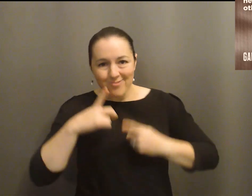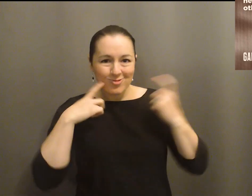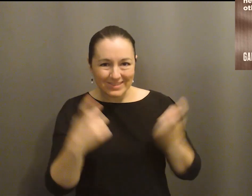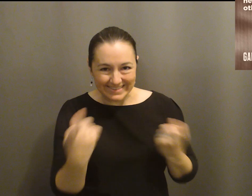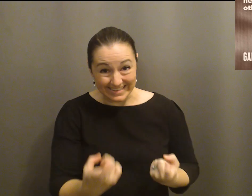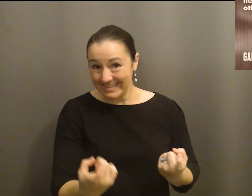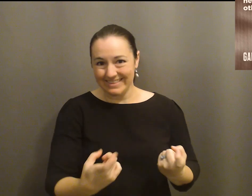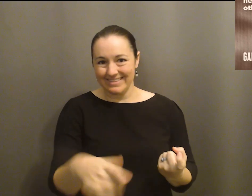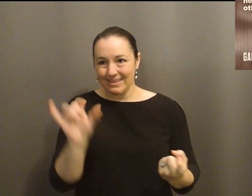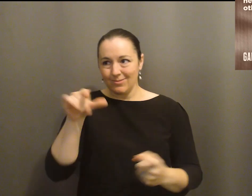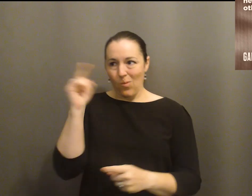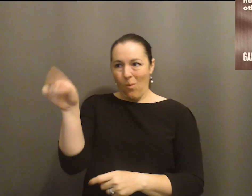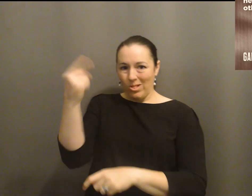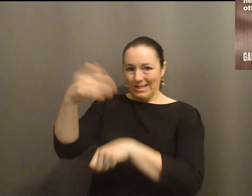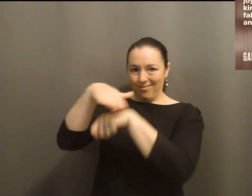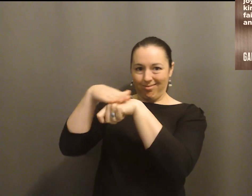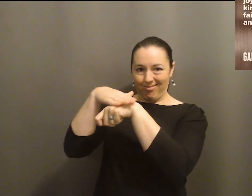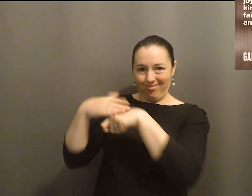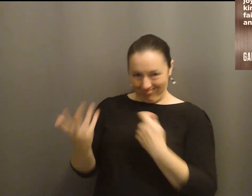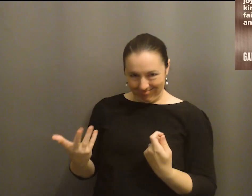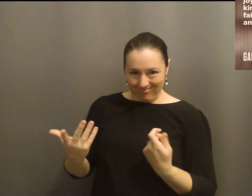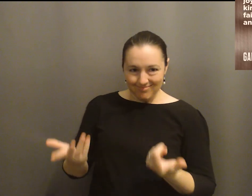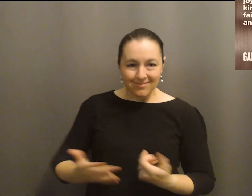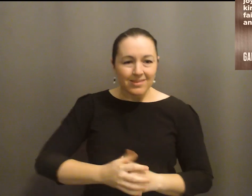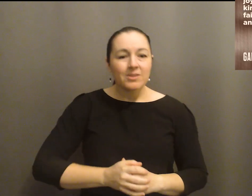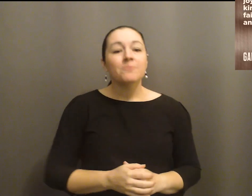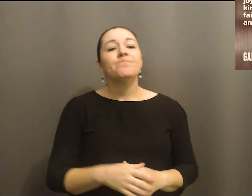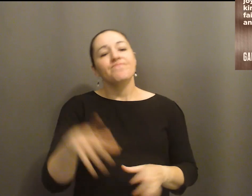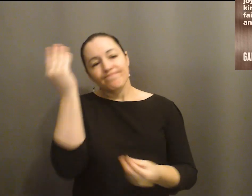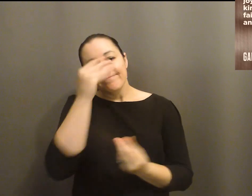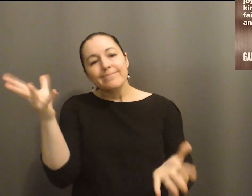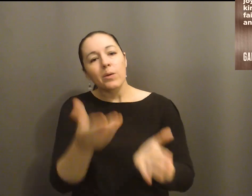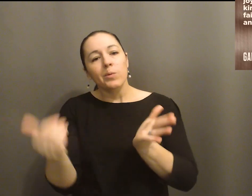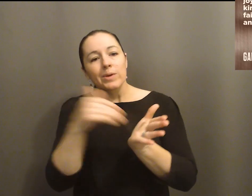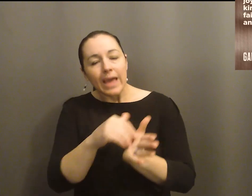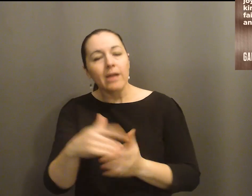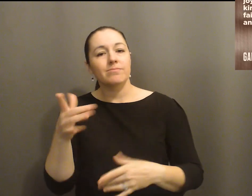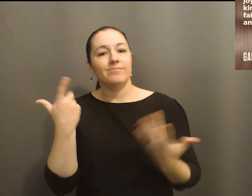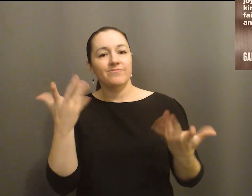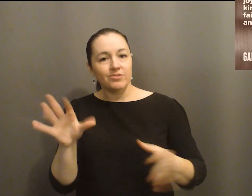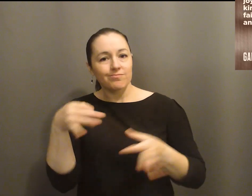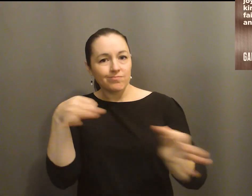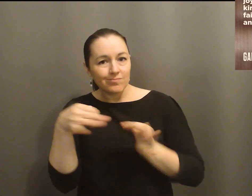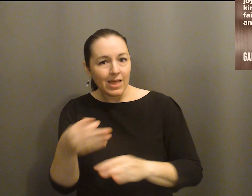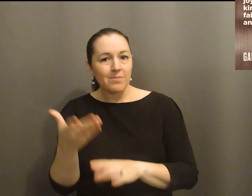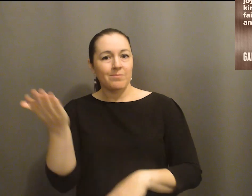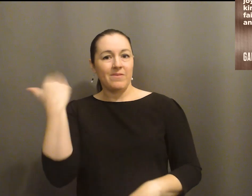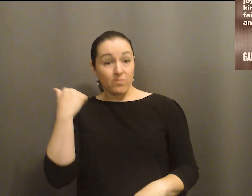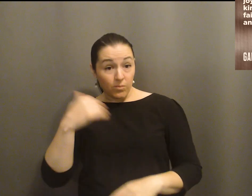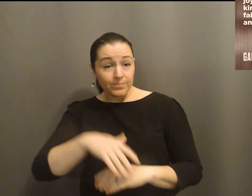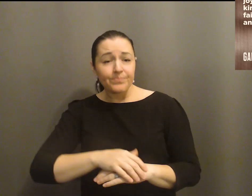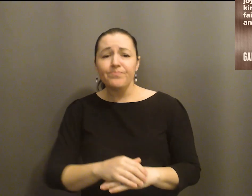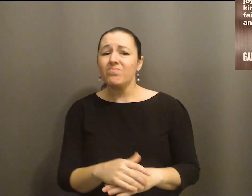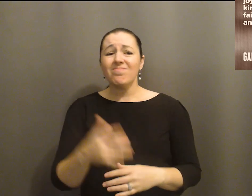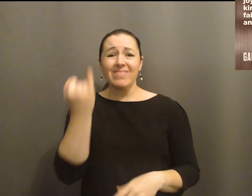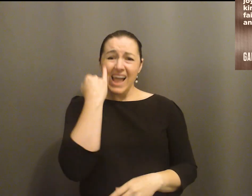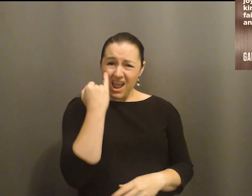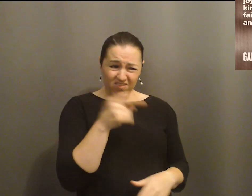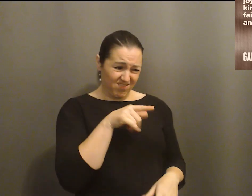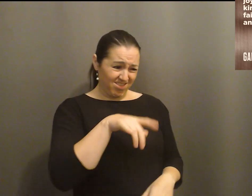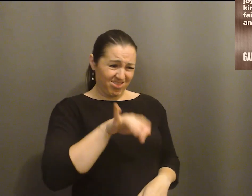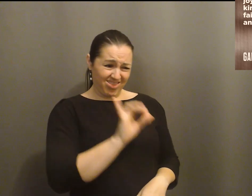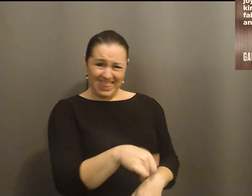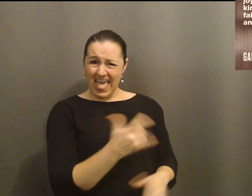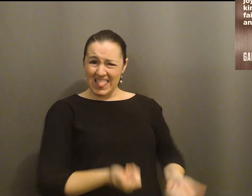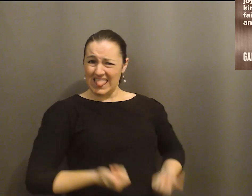that's just the tip of the iceberg Let me tell you again As I have before Paul says That anyone living that sort of